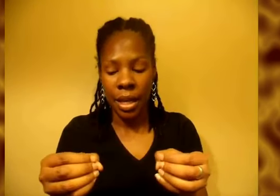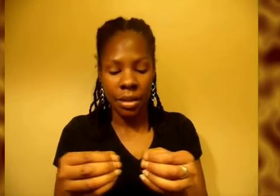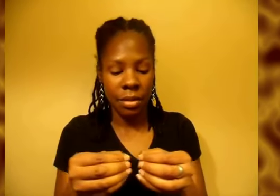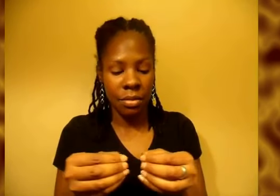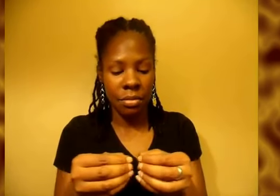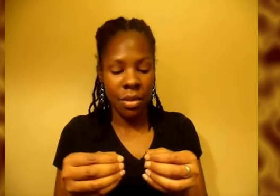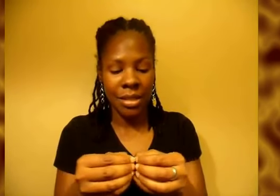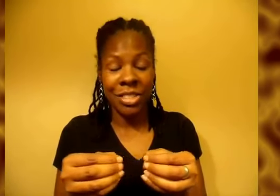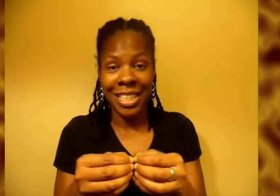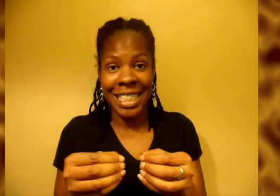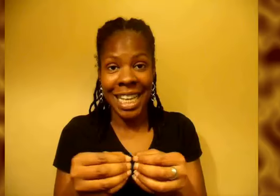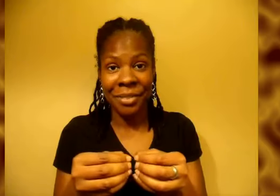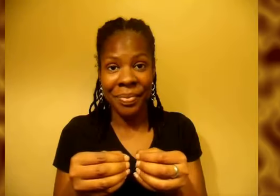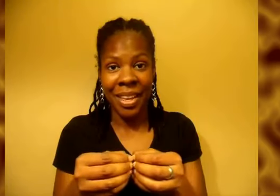and that's a really good sign.